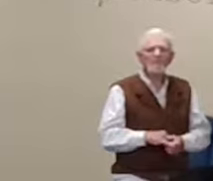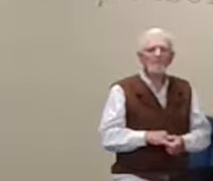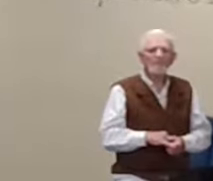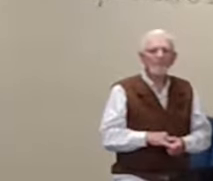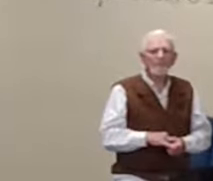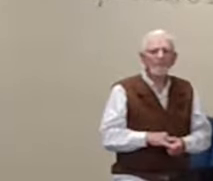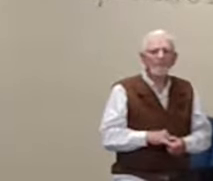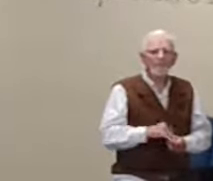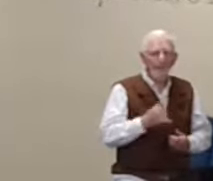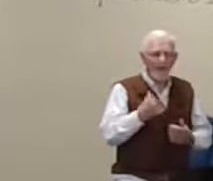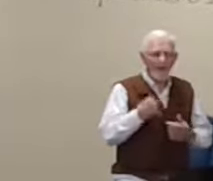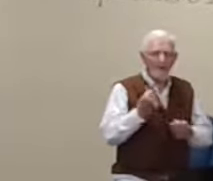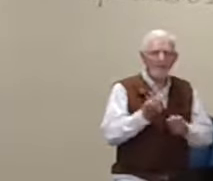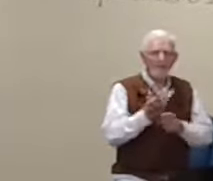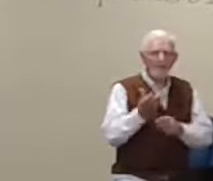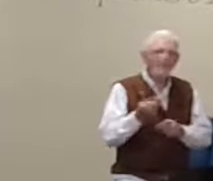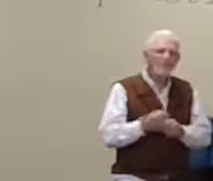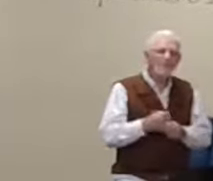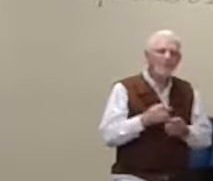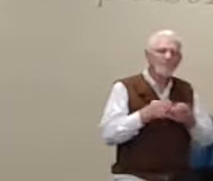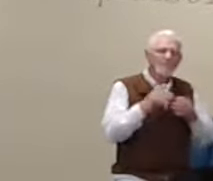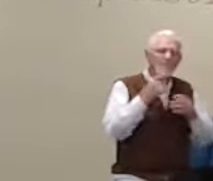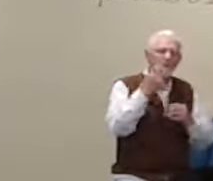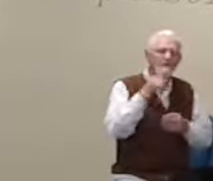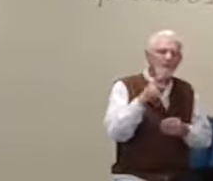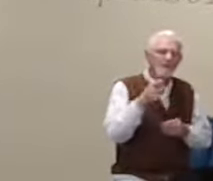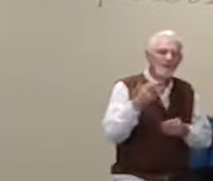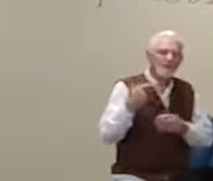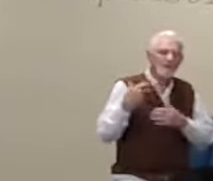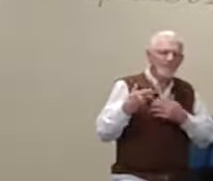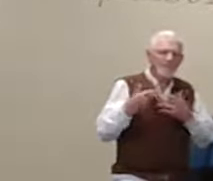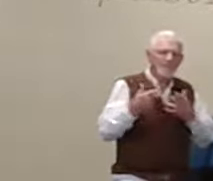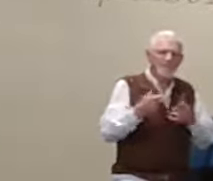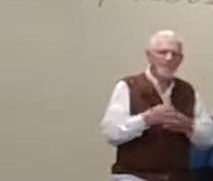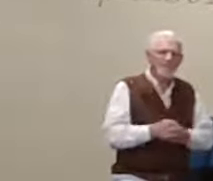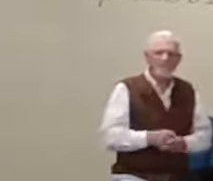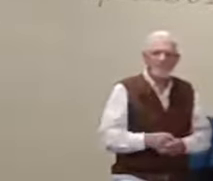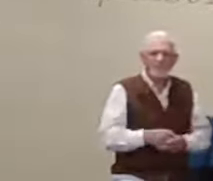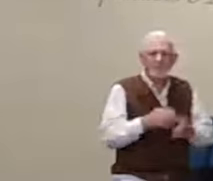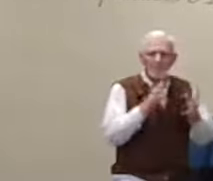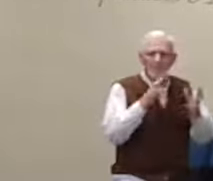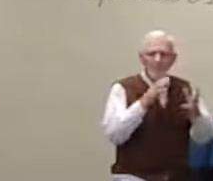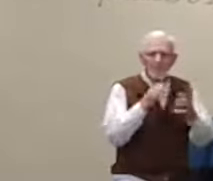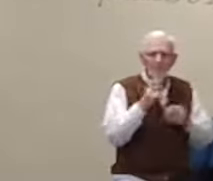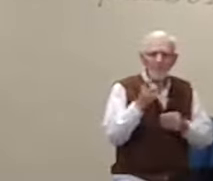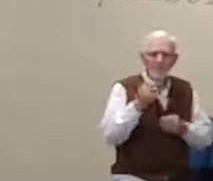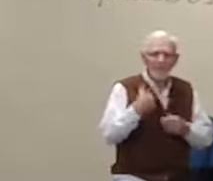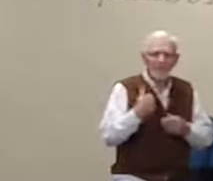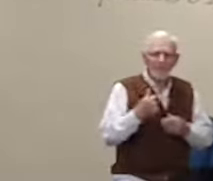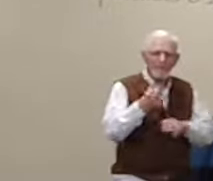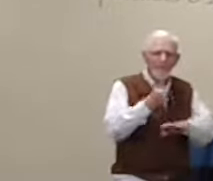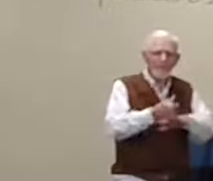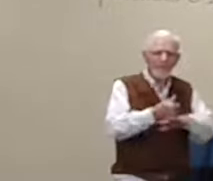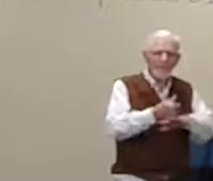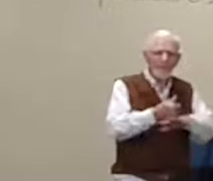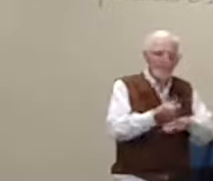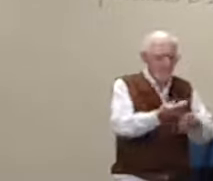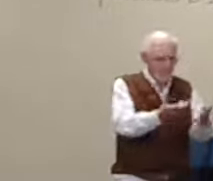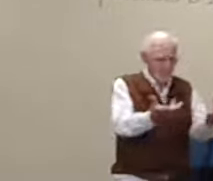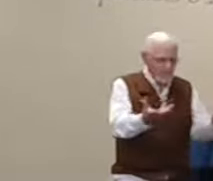You got something to build for the second generation. You second generation people, you have had a foundation laid for